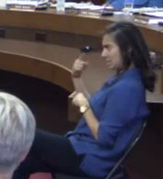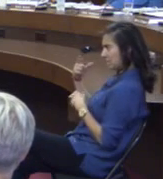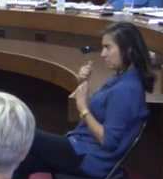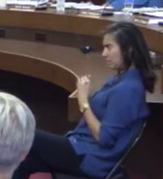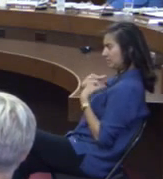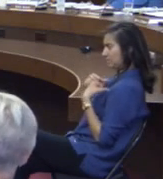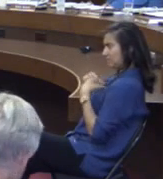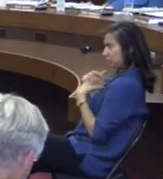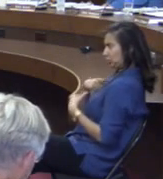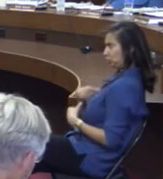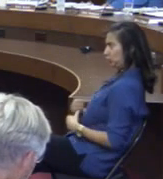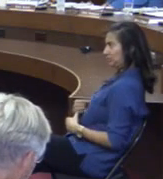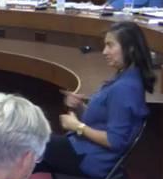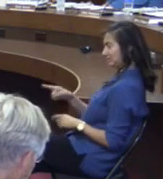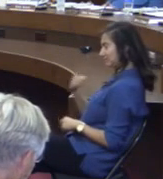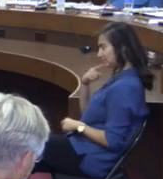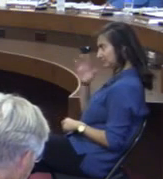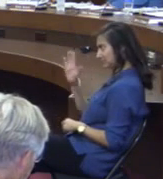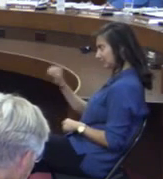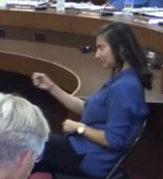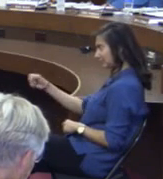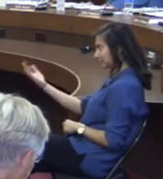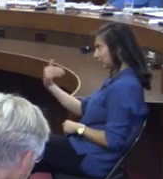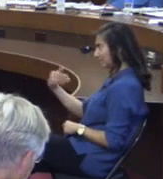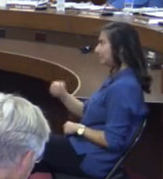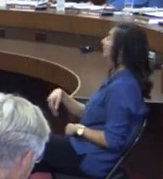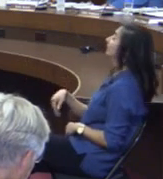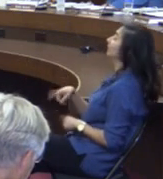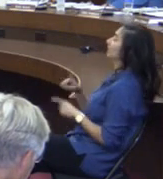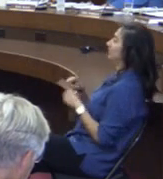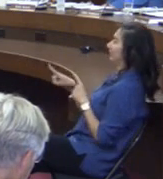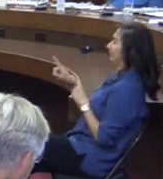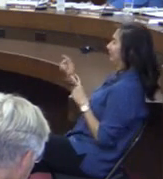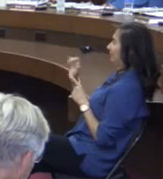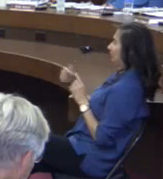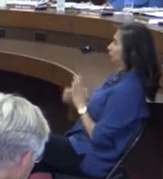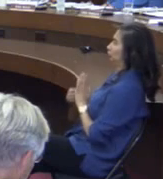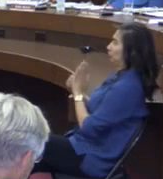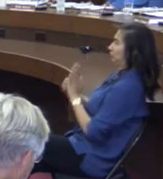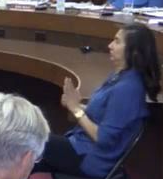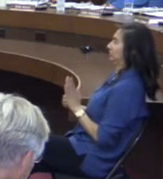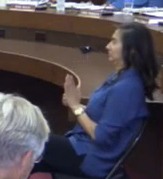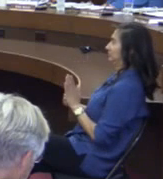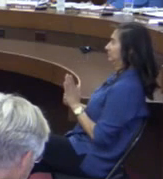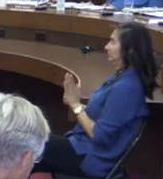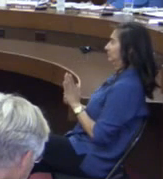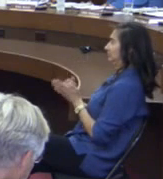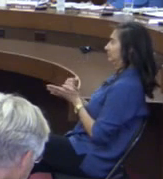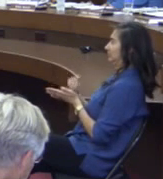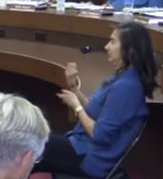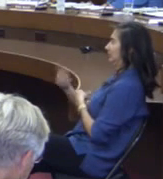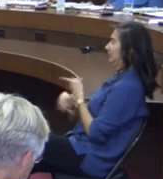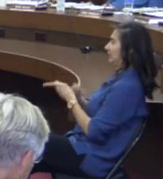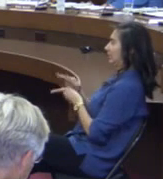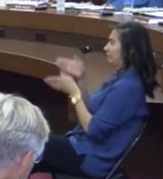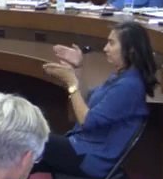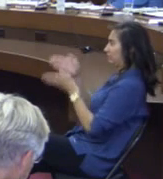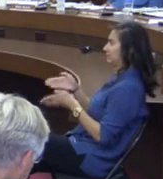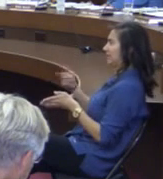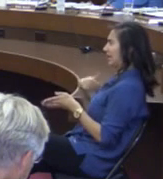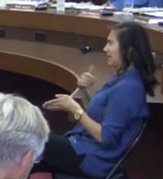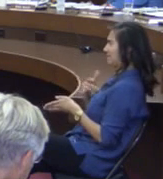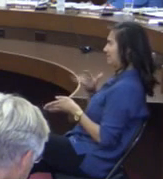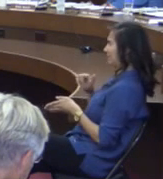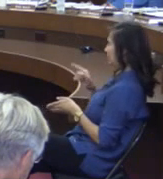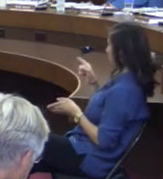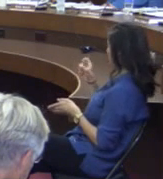yes, that's wonderful. Just goes to show, I think, the just what kind of person John's going to be. And really, I feel like I should let you